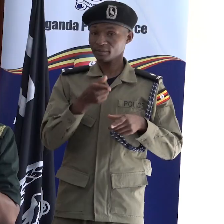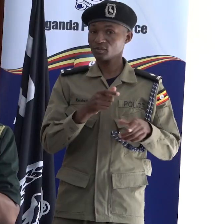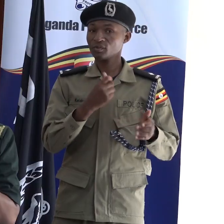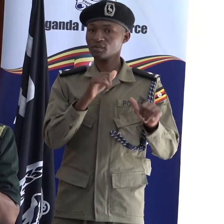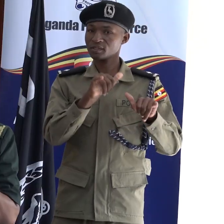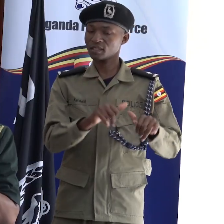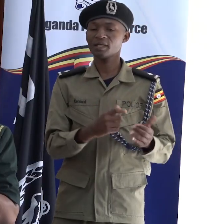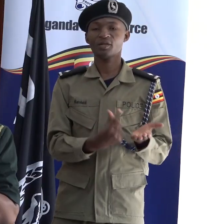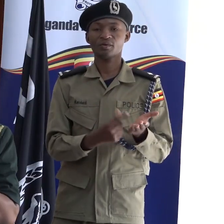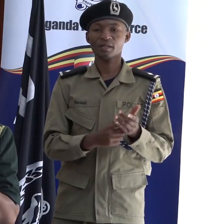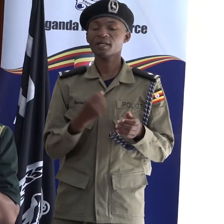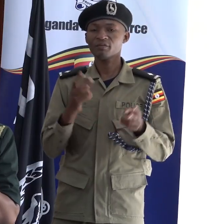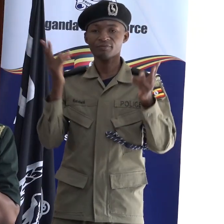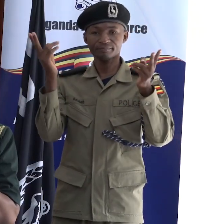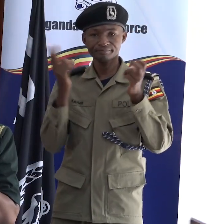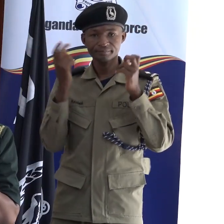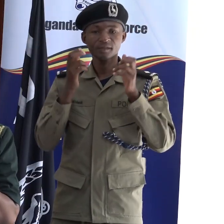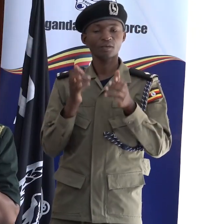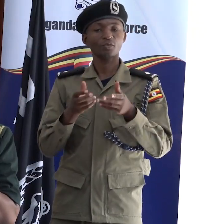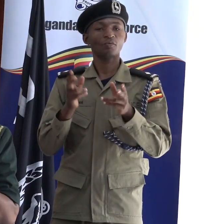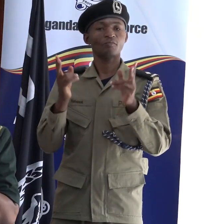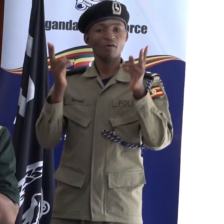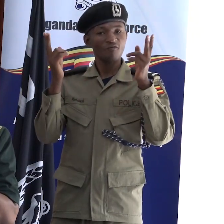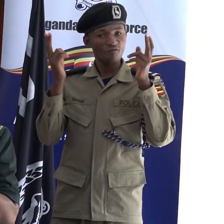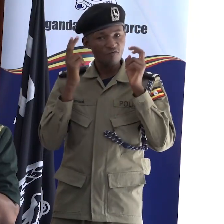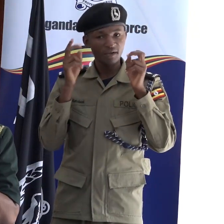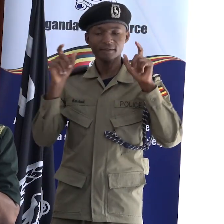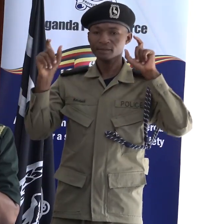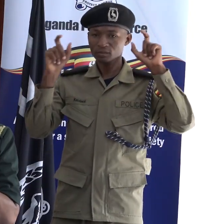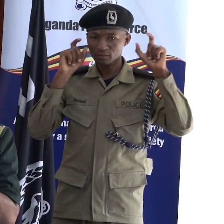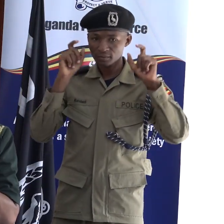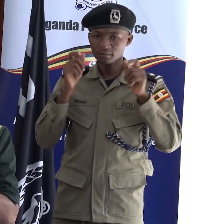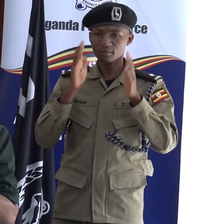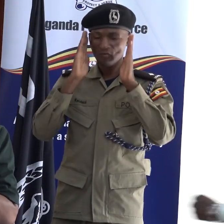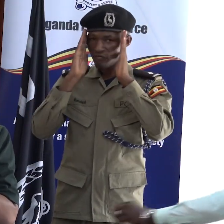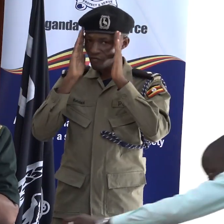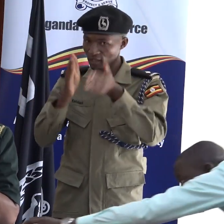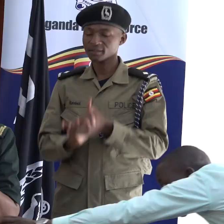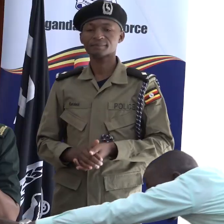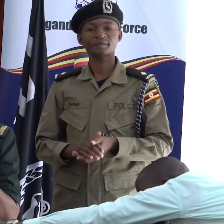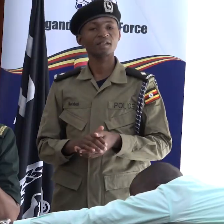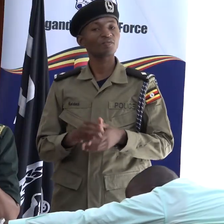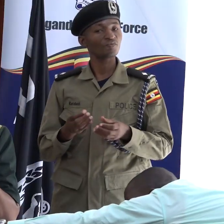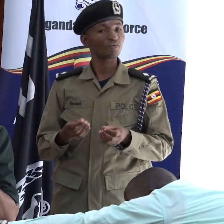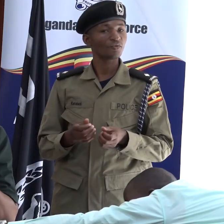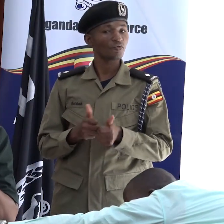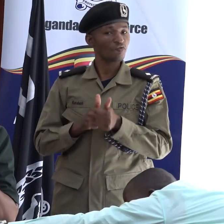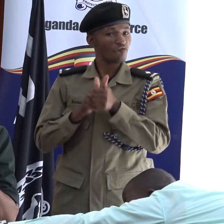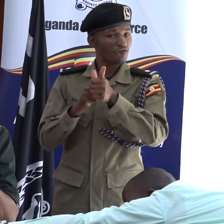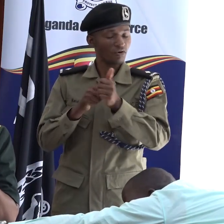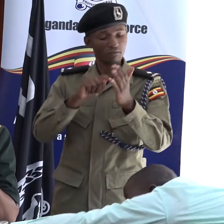please pay very, very close attention. This is what you should do in order not to be